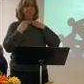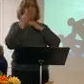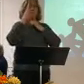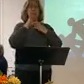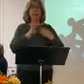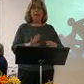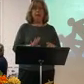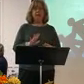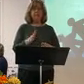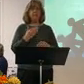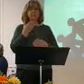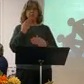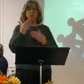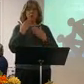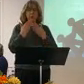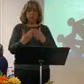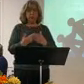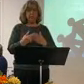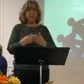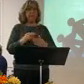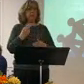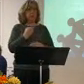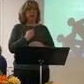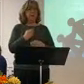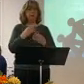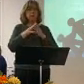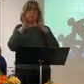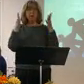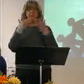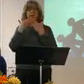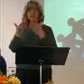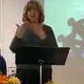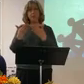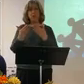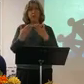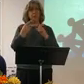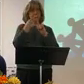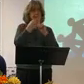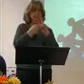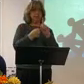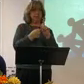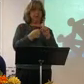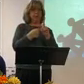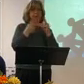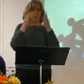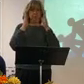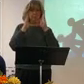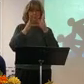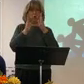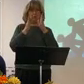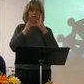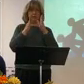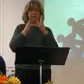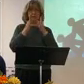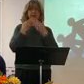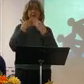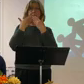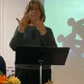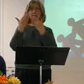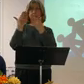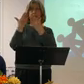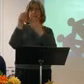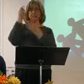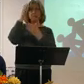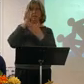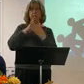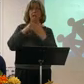God has been so good to us, and we have so much to be thankful for. And this is the month that we focus on thanksgiving to